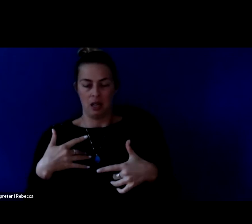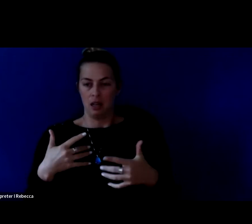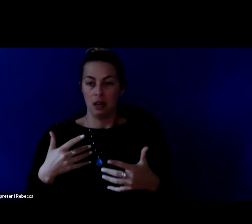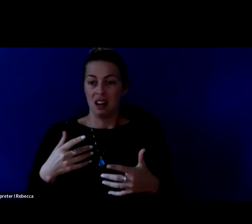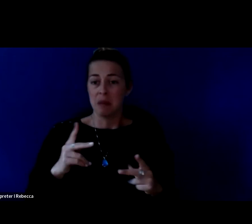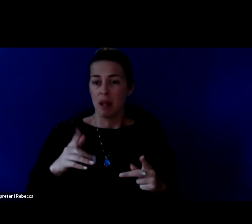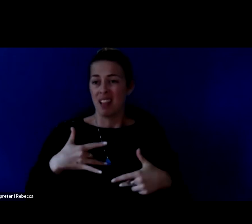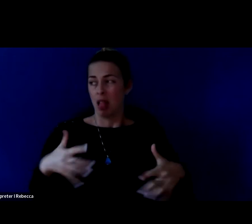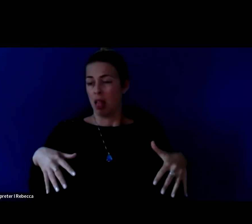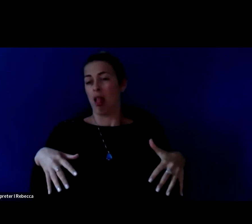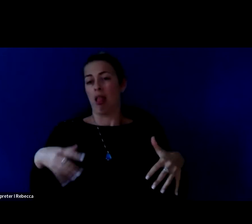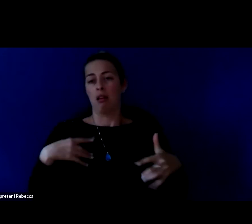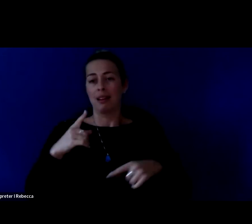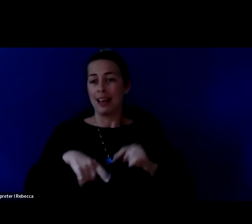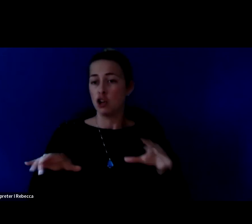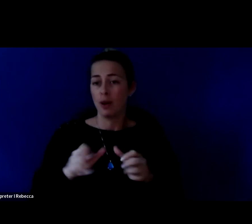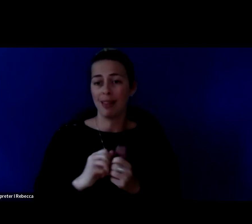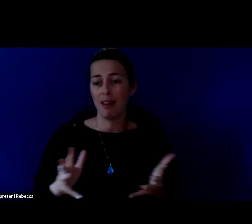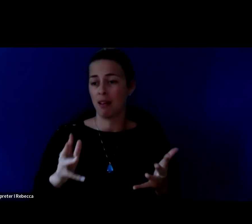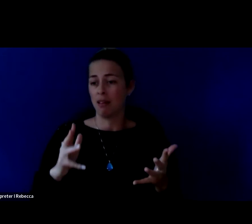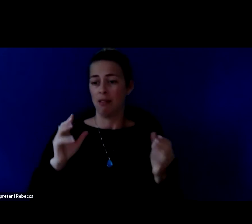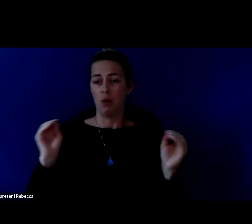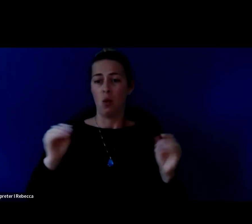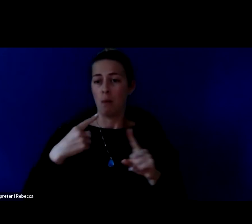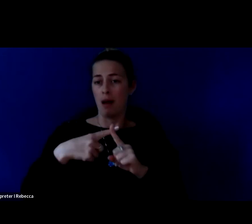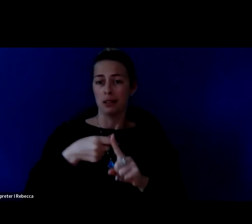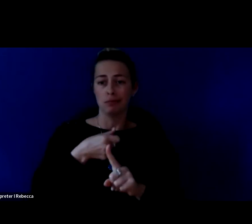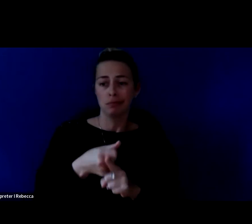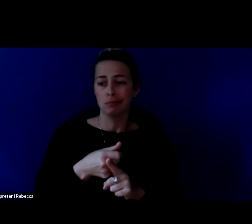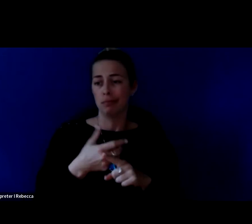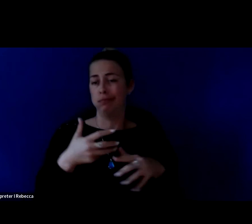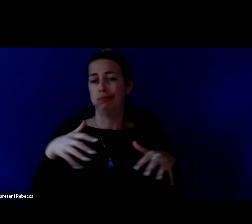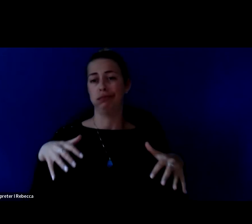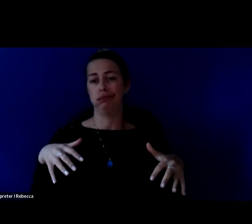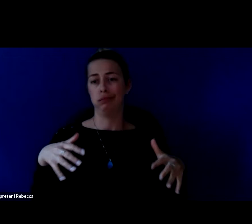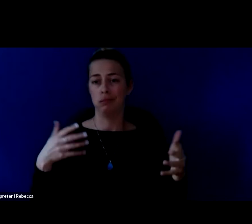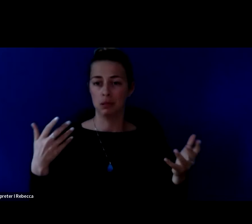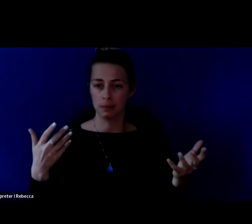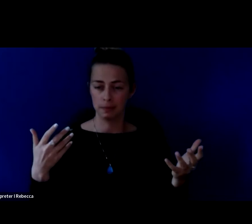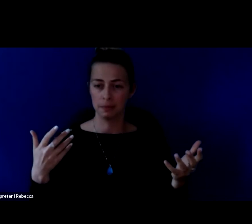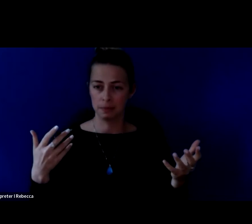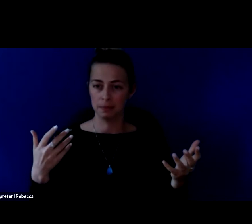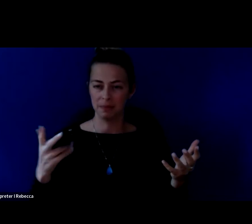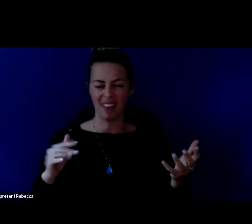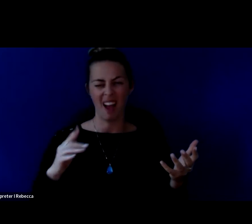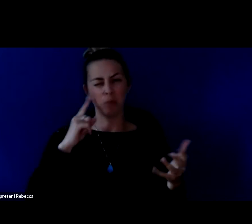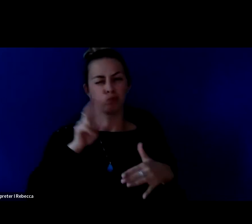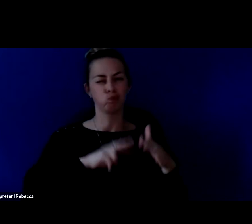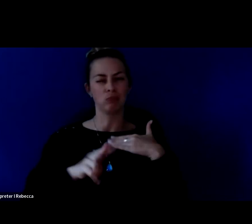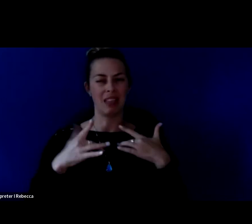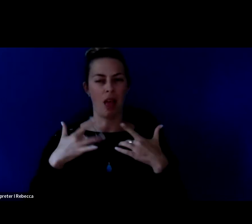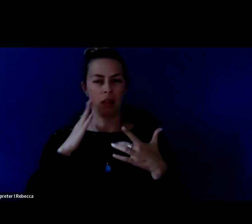there's nothing positive that can come out of anything. And that apathy, I think, is going to be a likely effect of